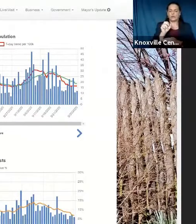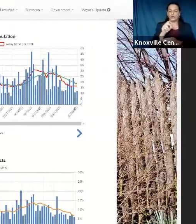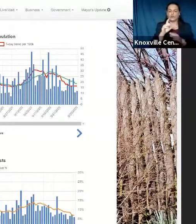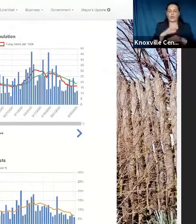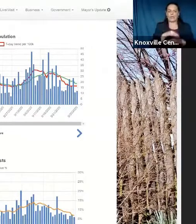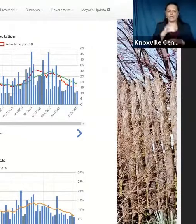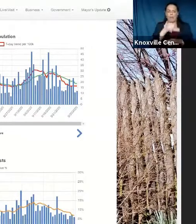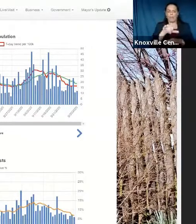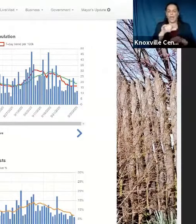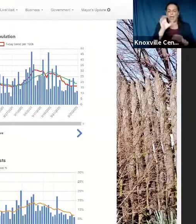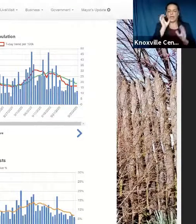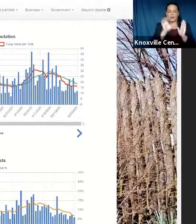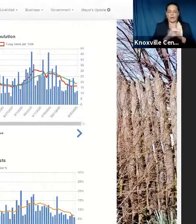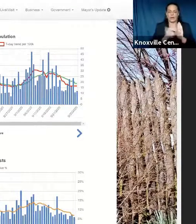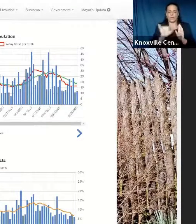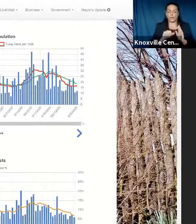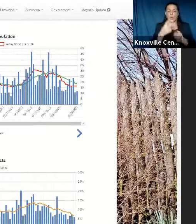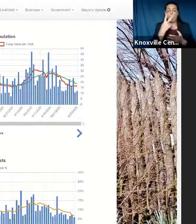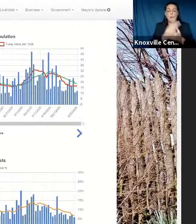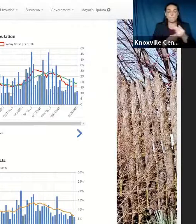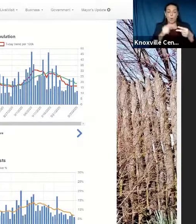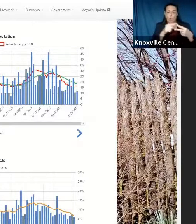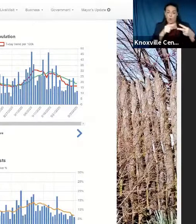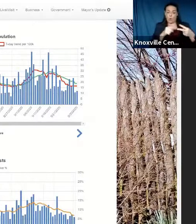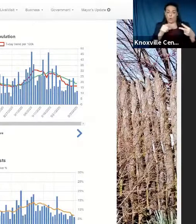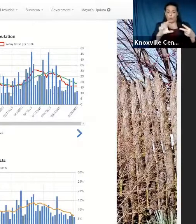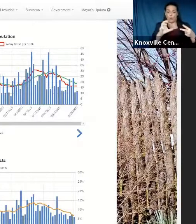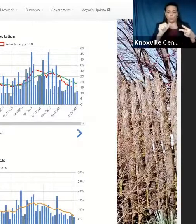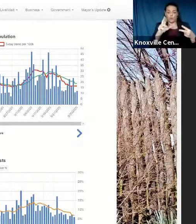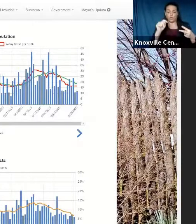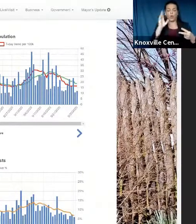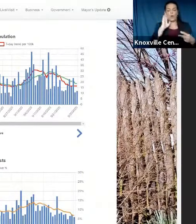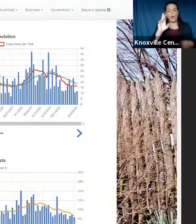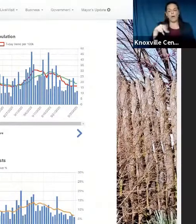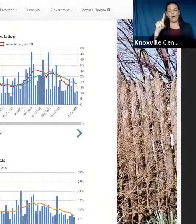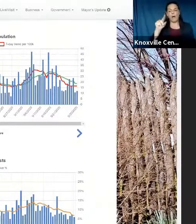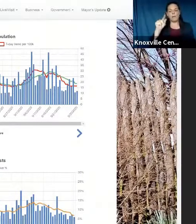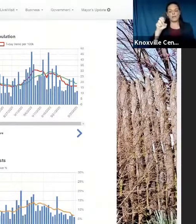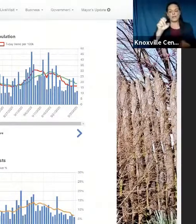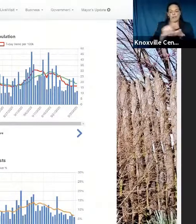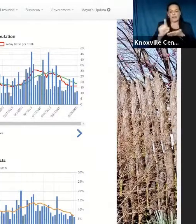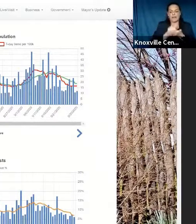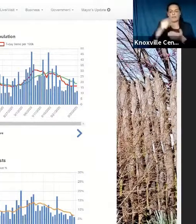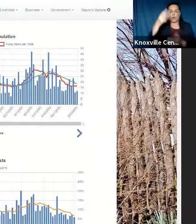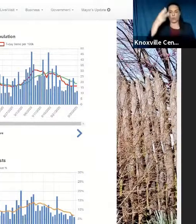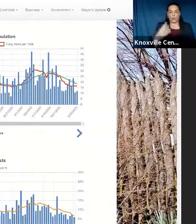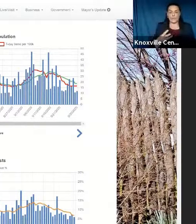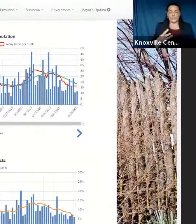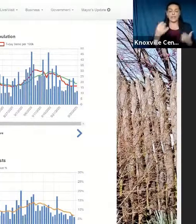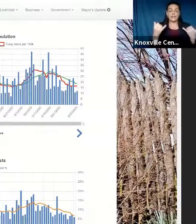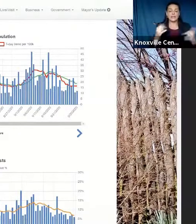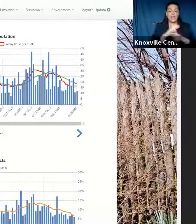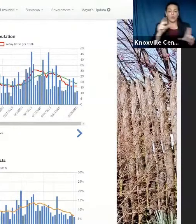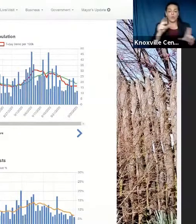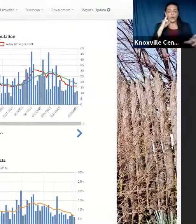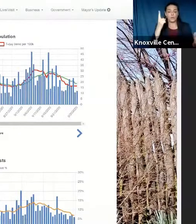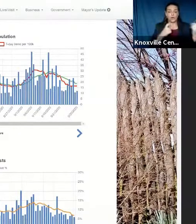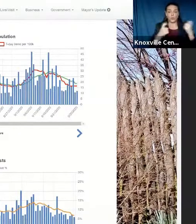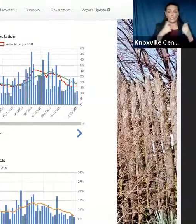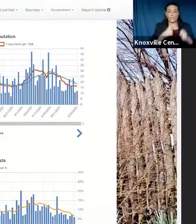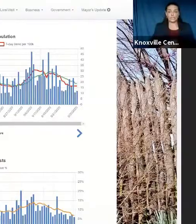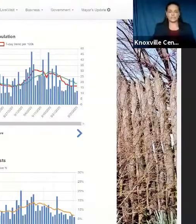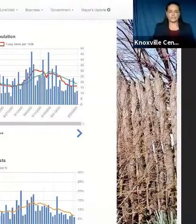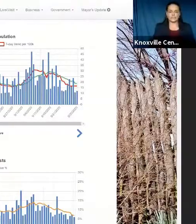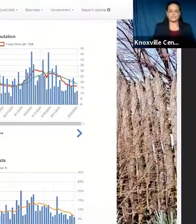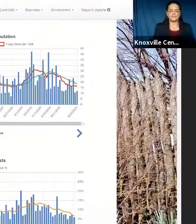well. Both of these charts will be updated weekly on Wednesdays, and I'll now open it up for questions.